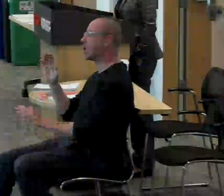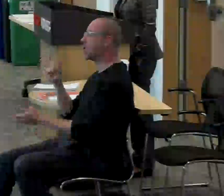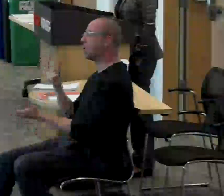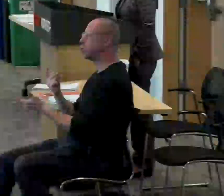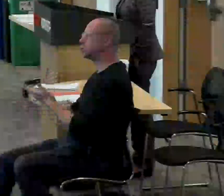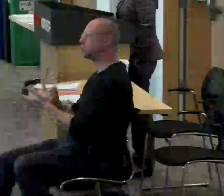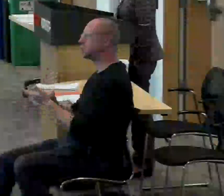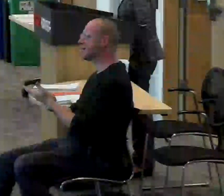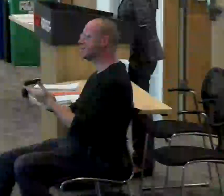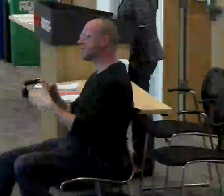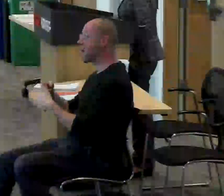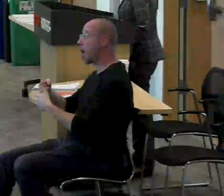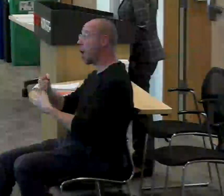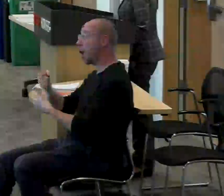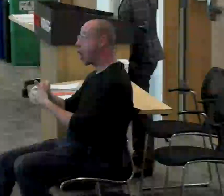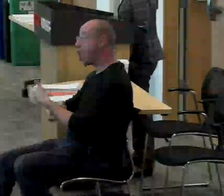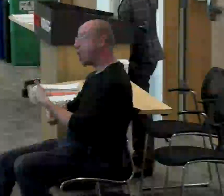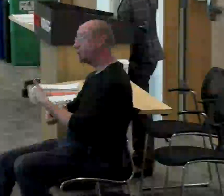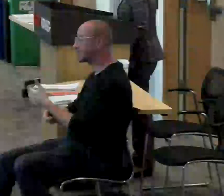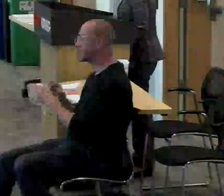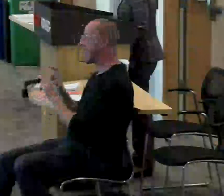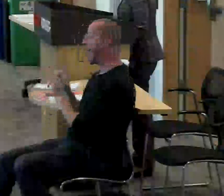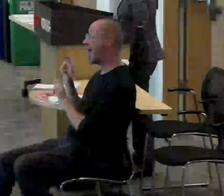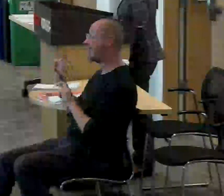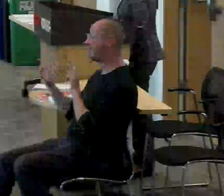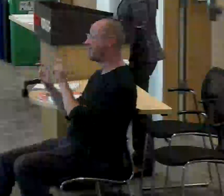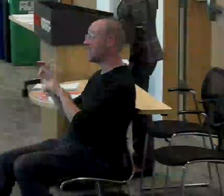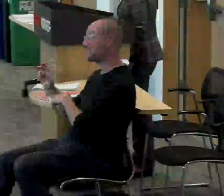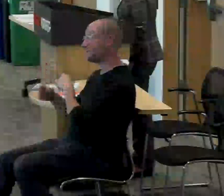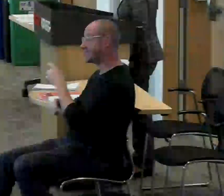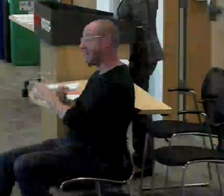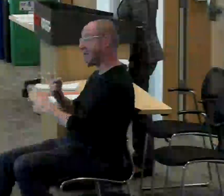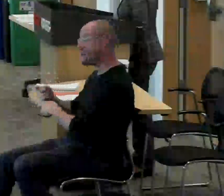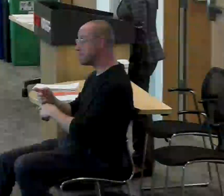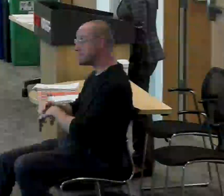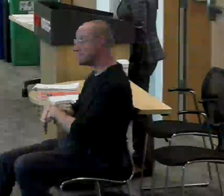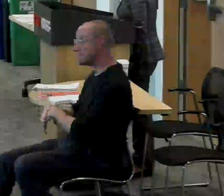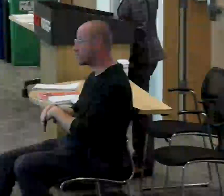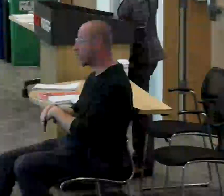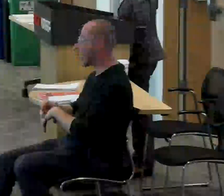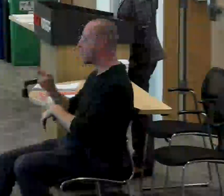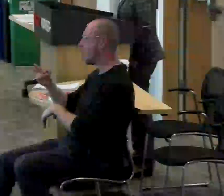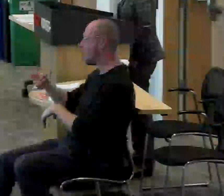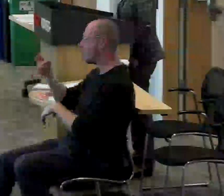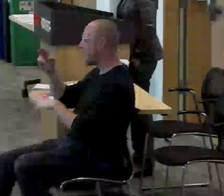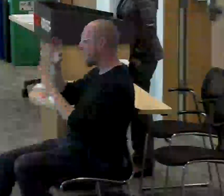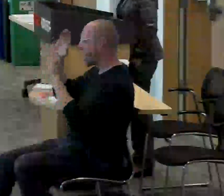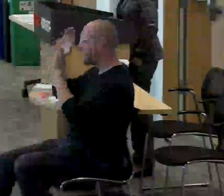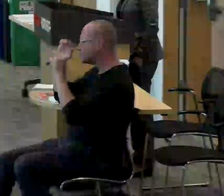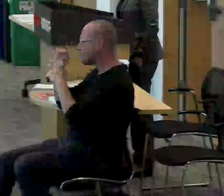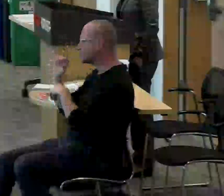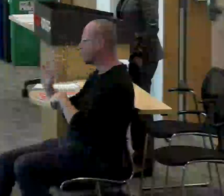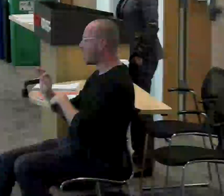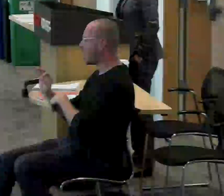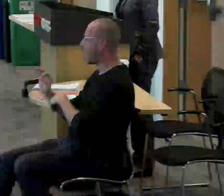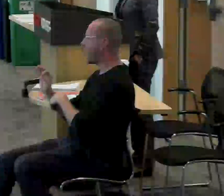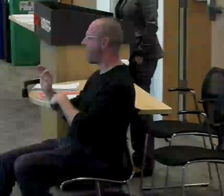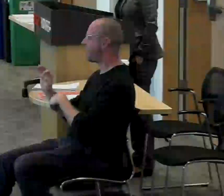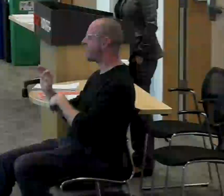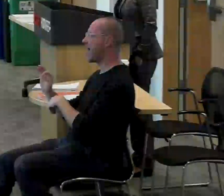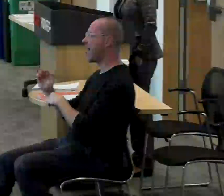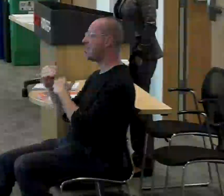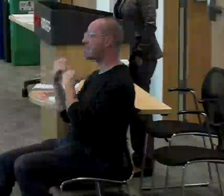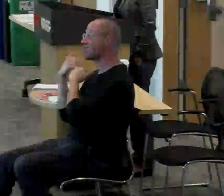As we're designing our program here, we have the highest expectations of liability, indemnification, and